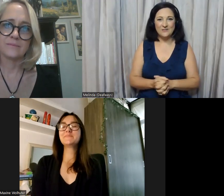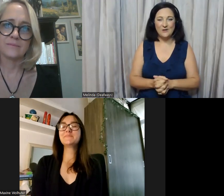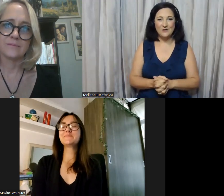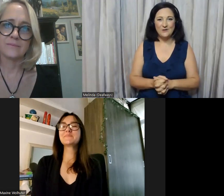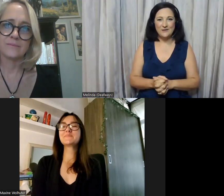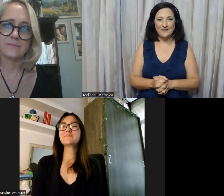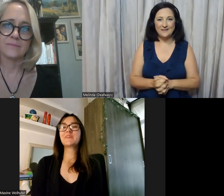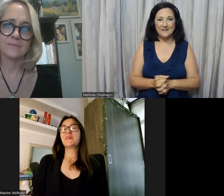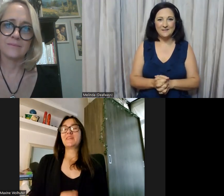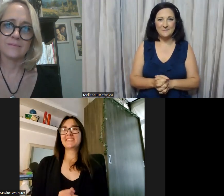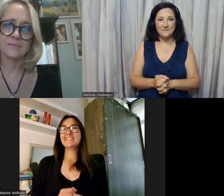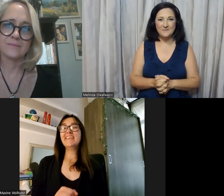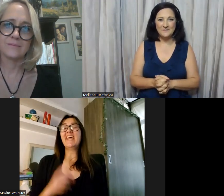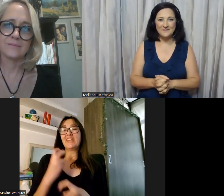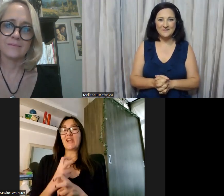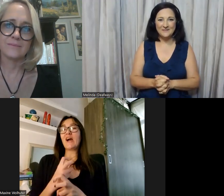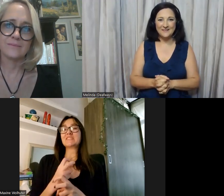Yeah, so